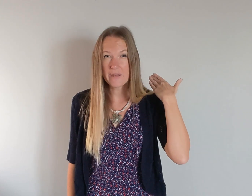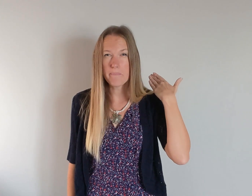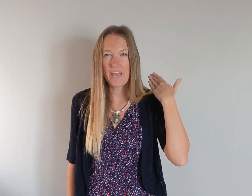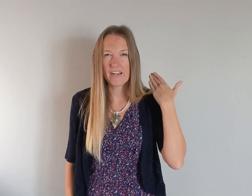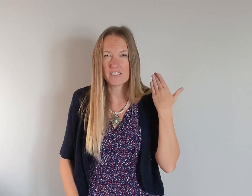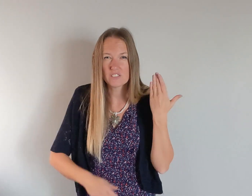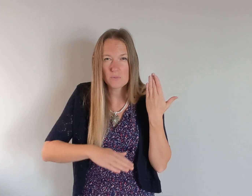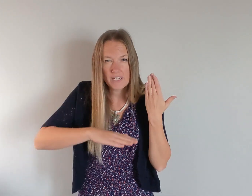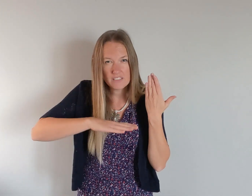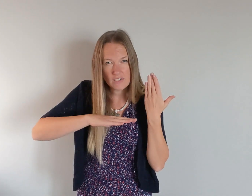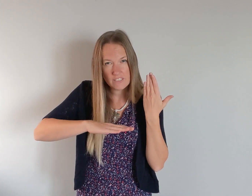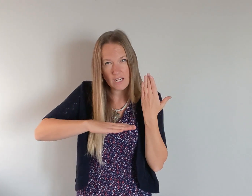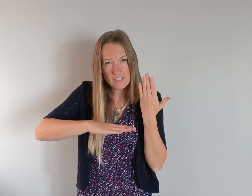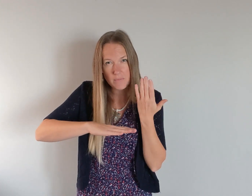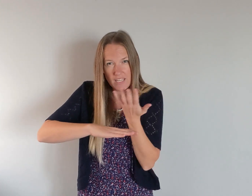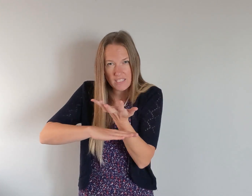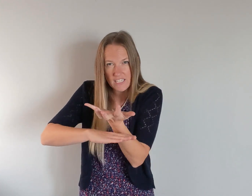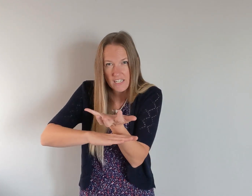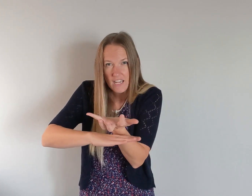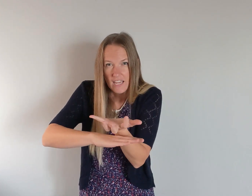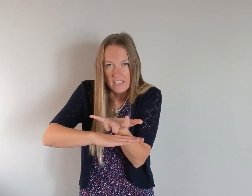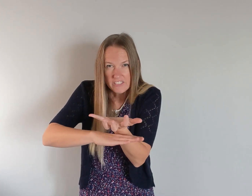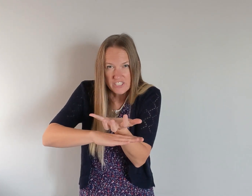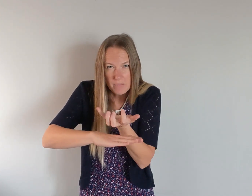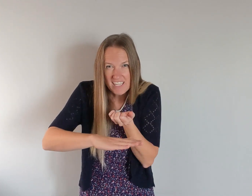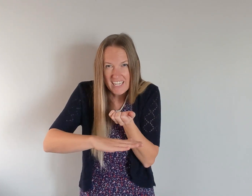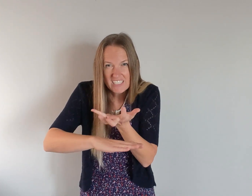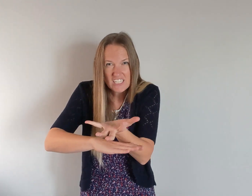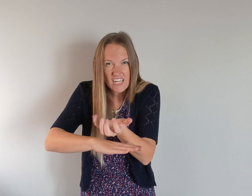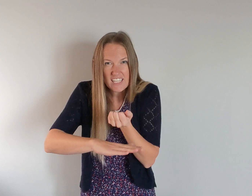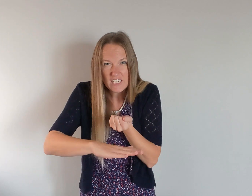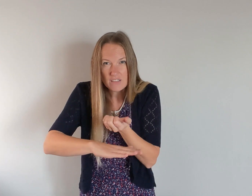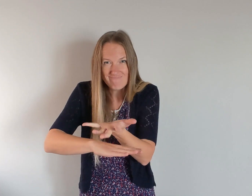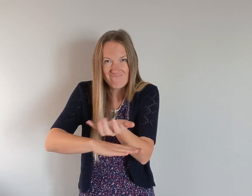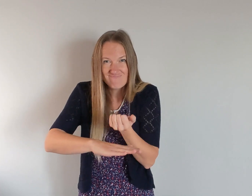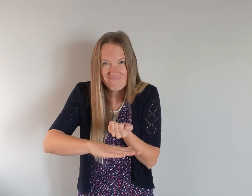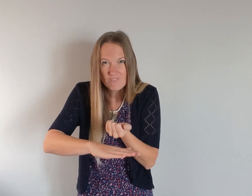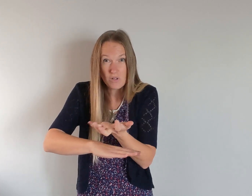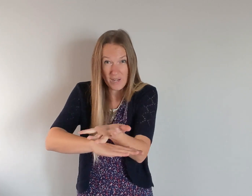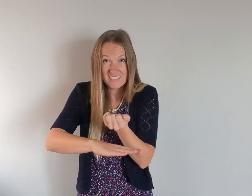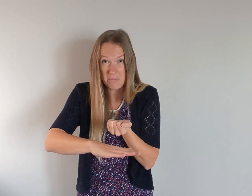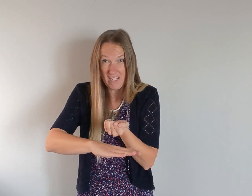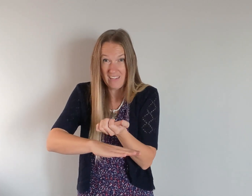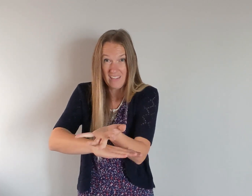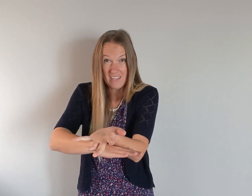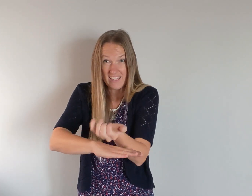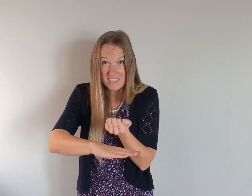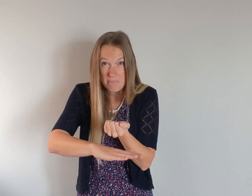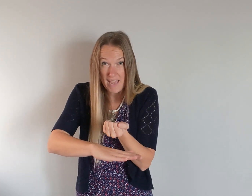then beggars. So for beggars, you have your non-dominant hand here, and it's your dominant hand, kind of like requesting money, okay, to